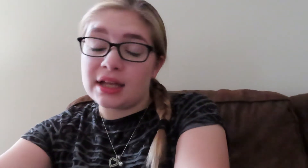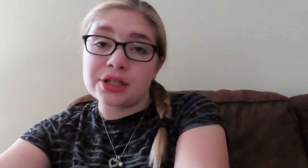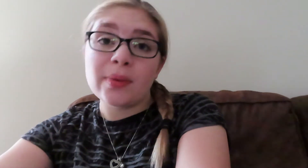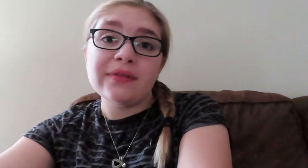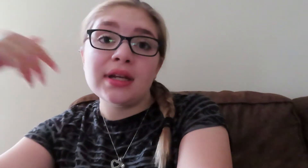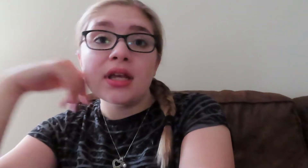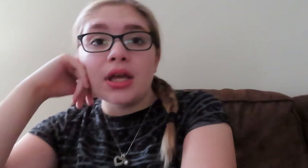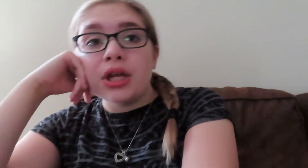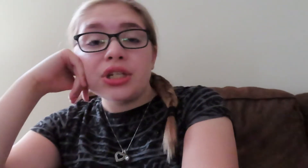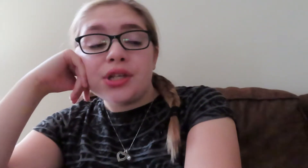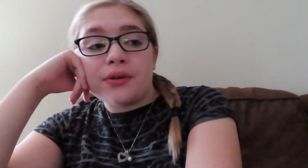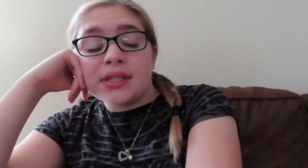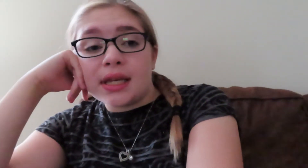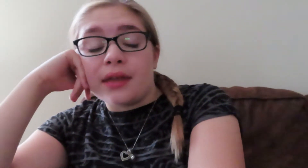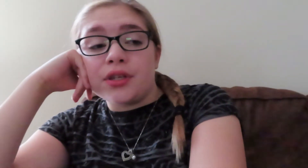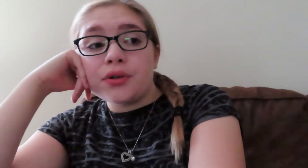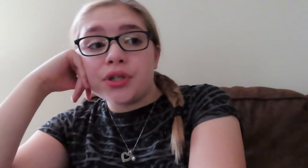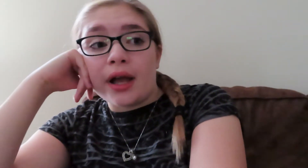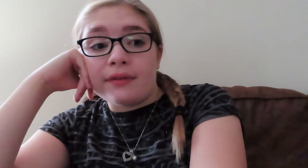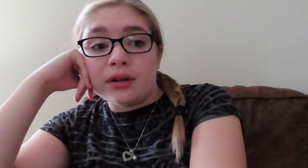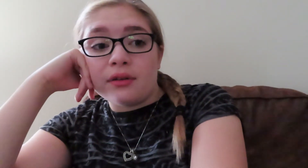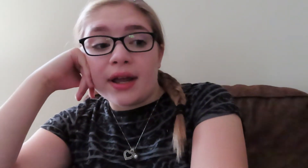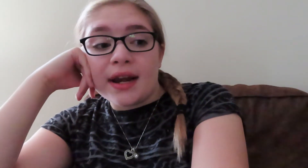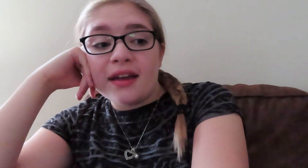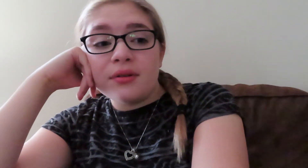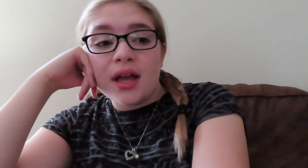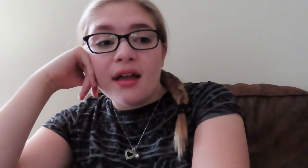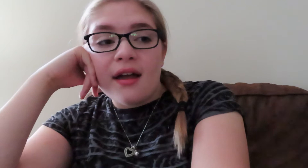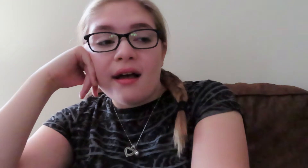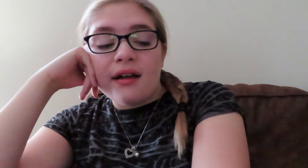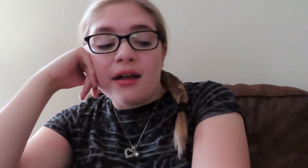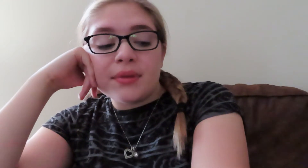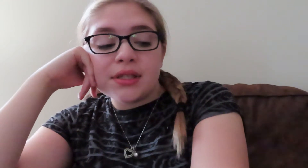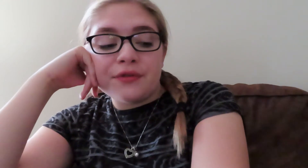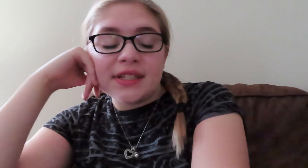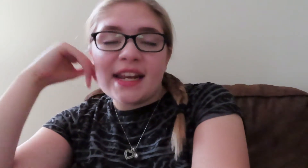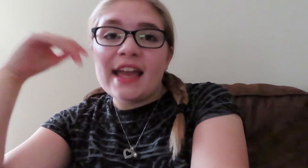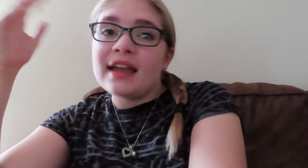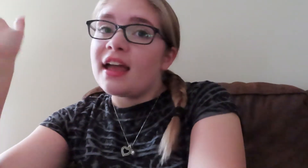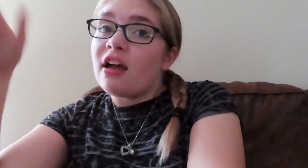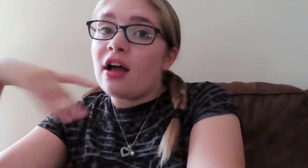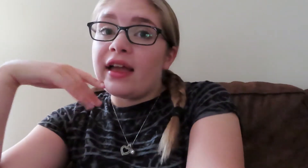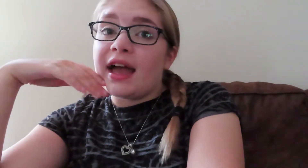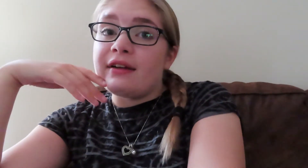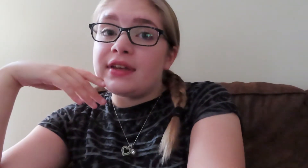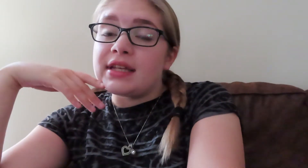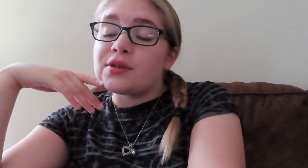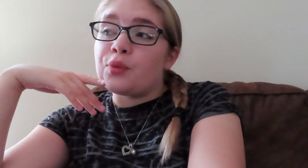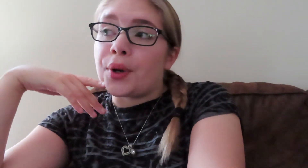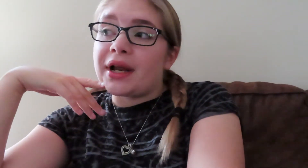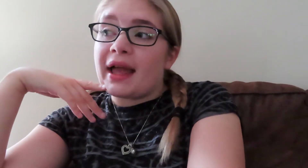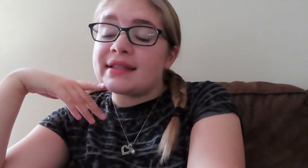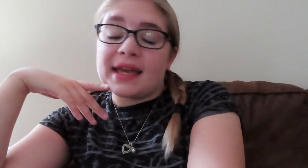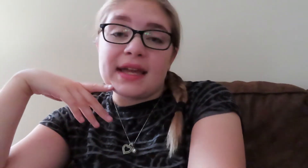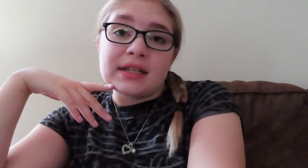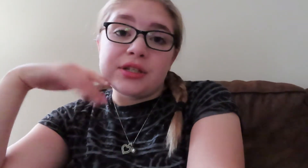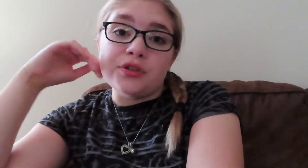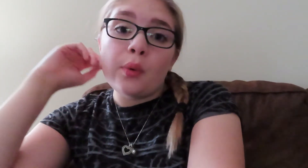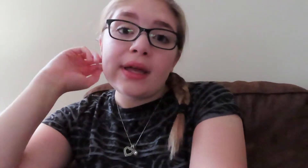english muffin just toasting in the toaster oven right now um so for today all i have is work at 8 to 12